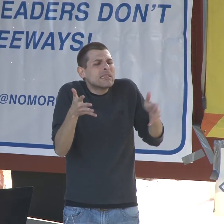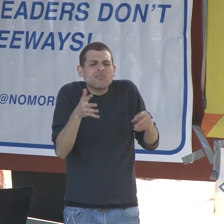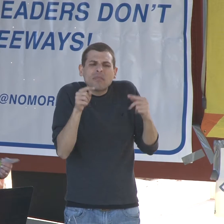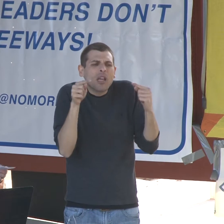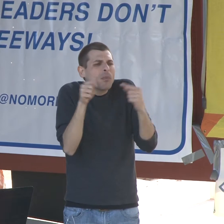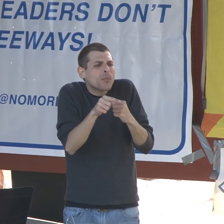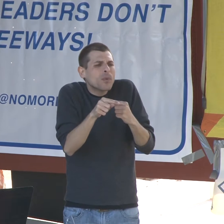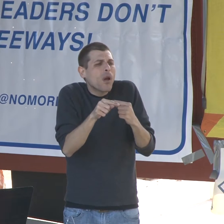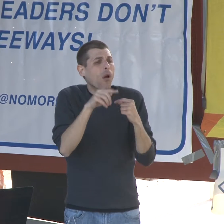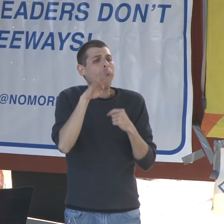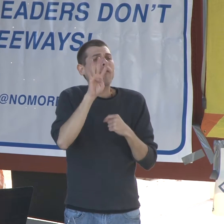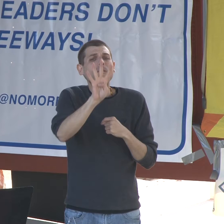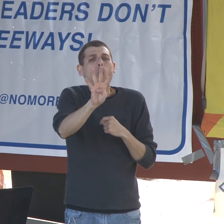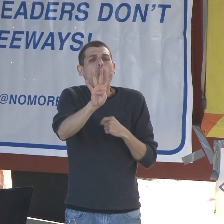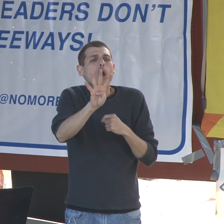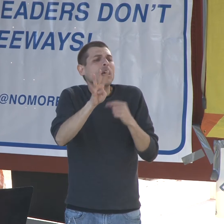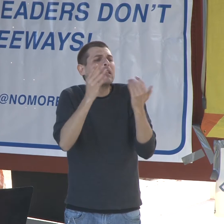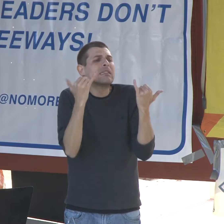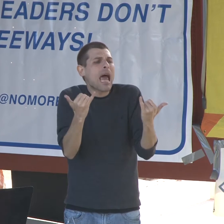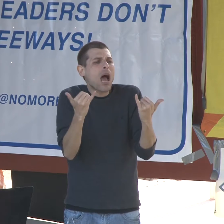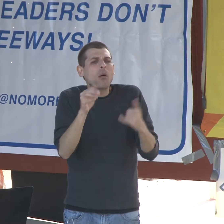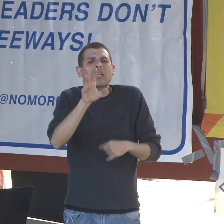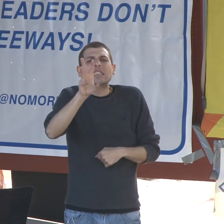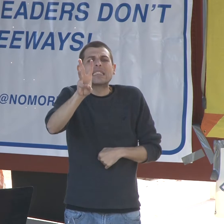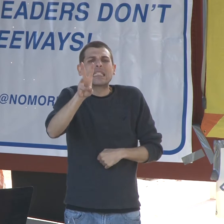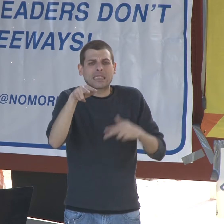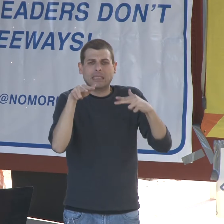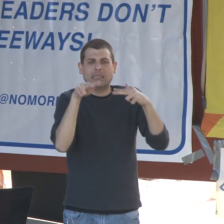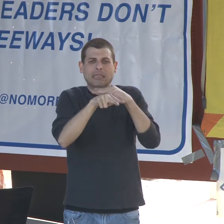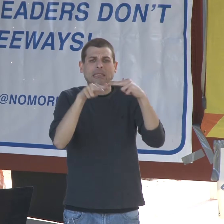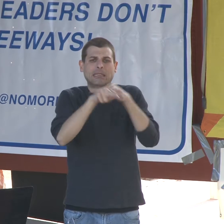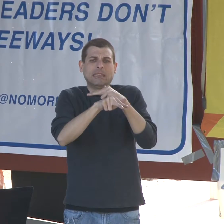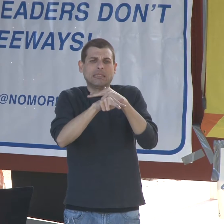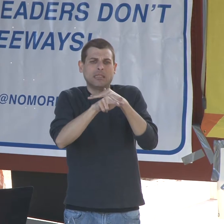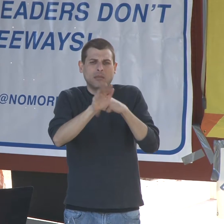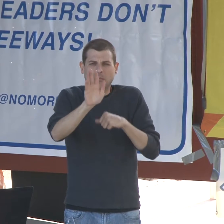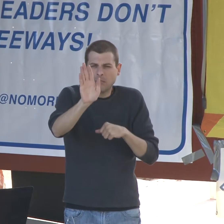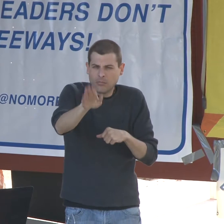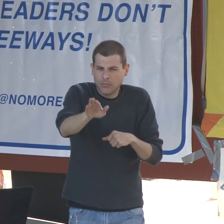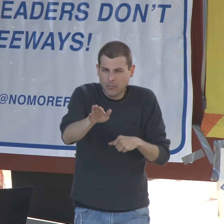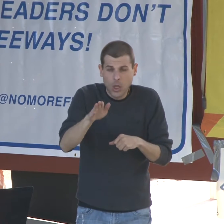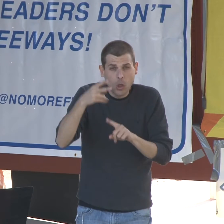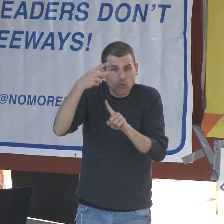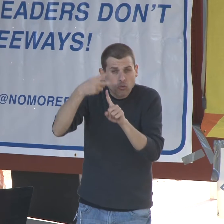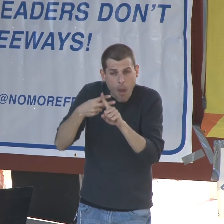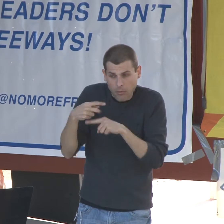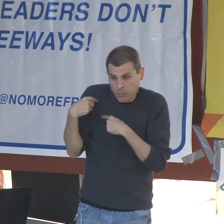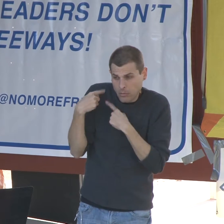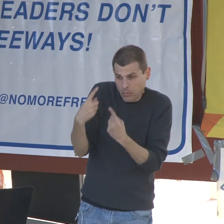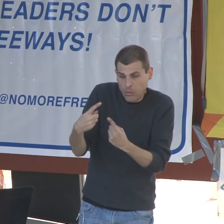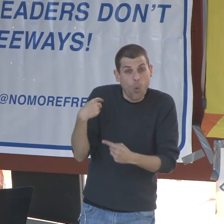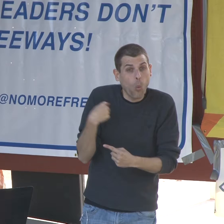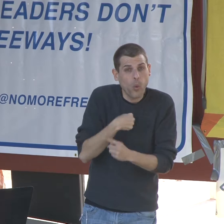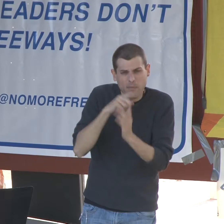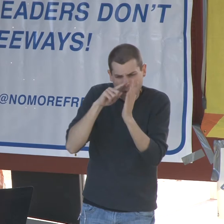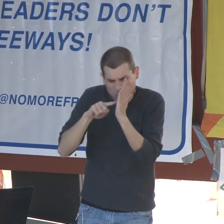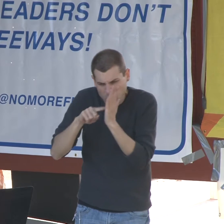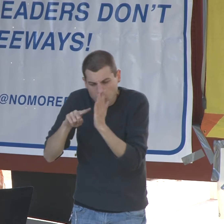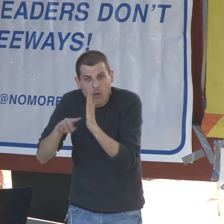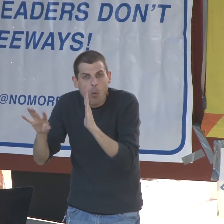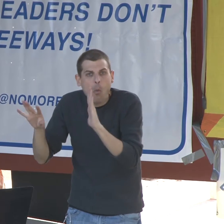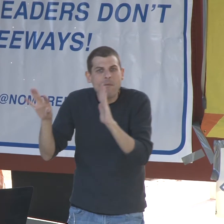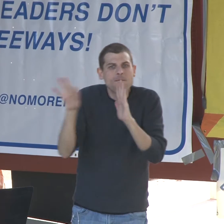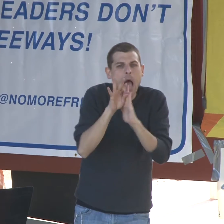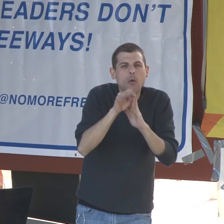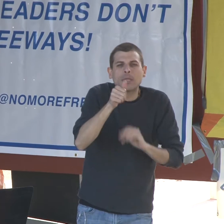It's going to go from 4 lanes to 6 lanes. But in the past 2 months, we've uncovered documents that were